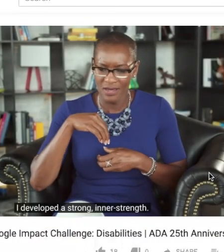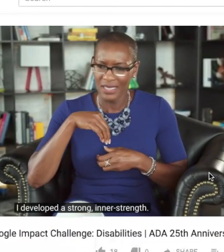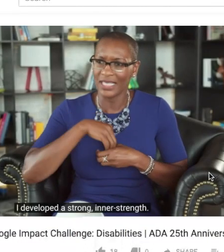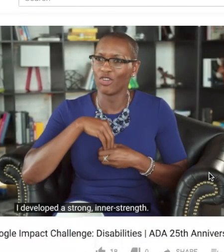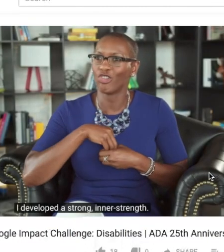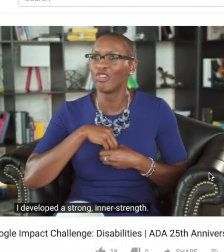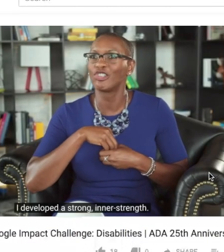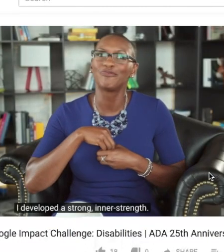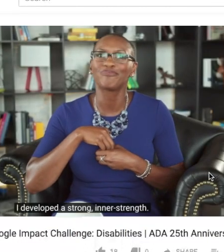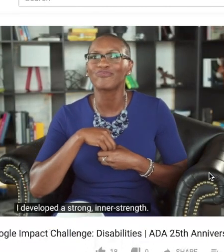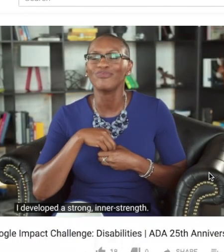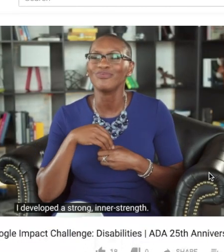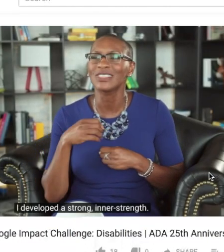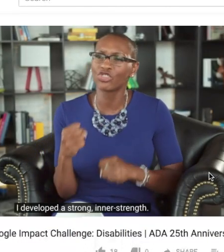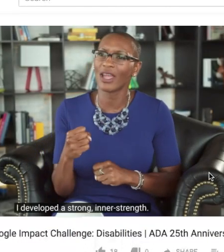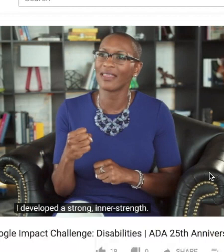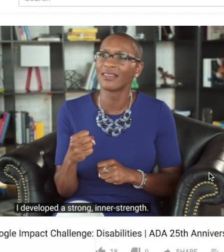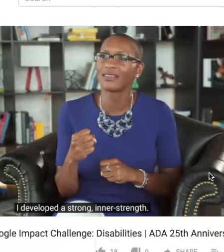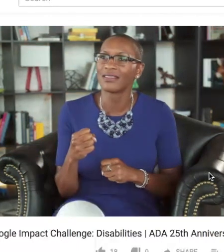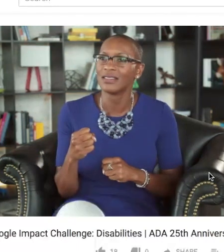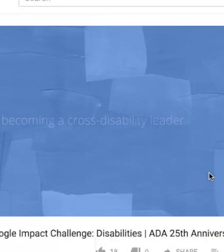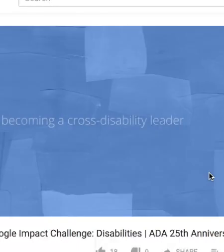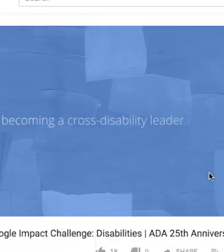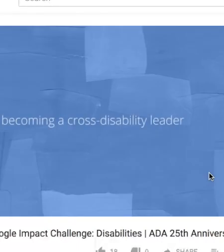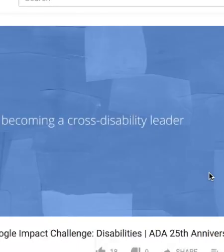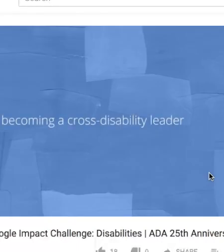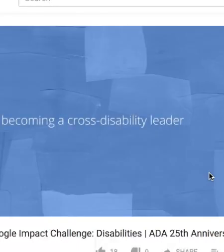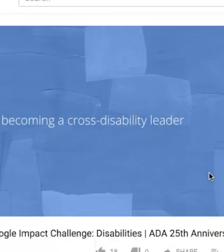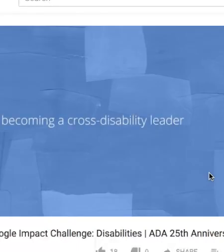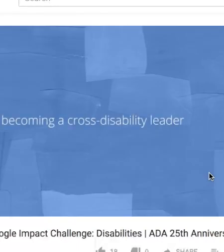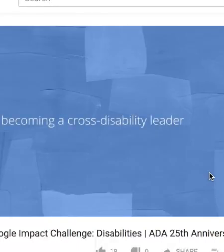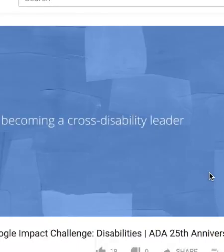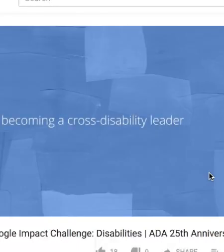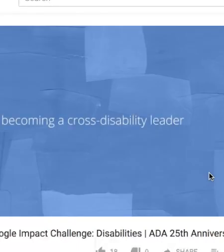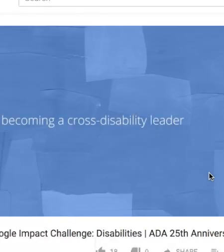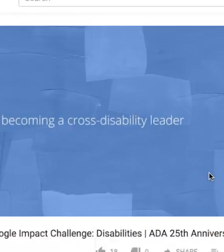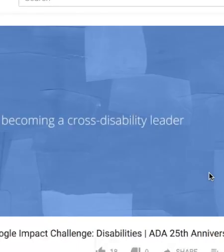developed a strong inner strength.